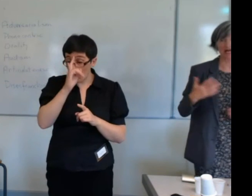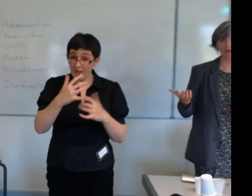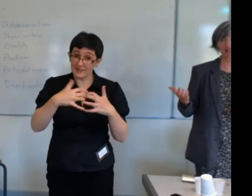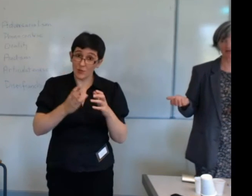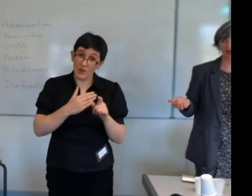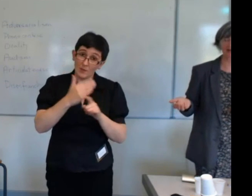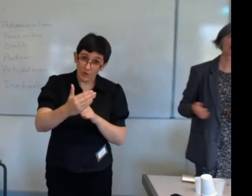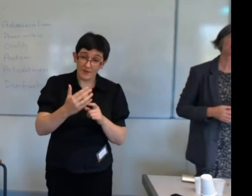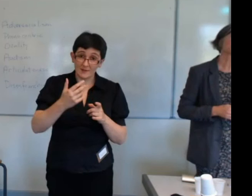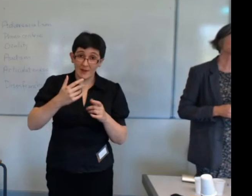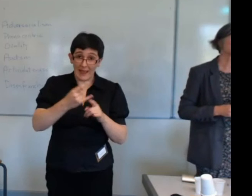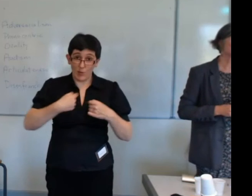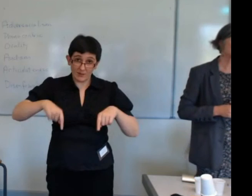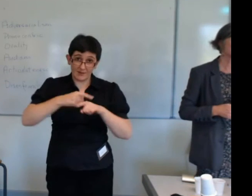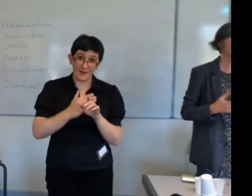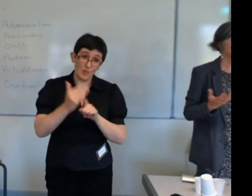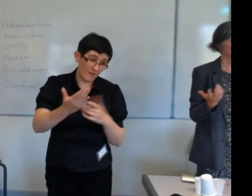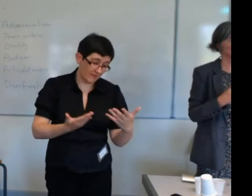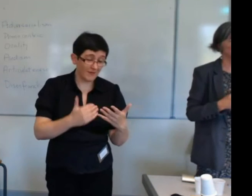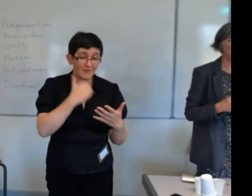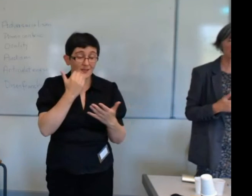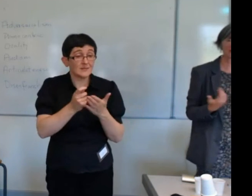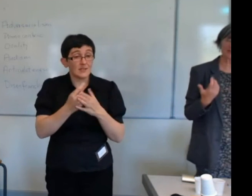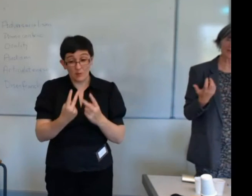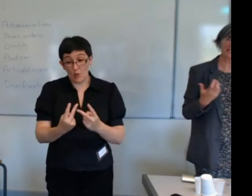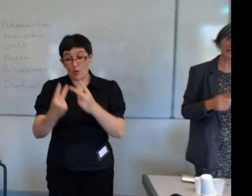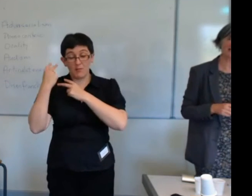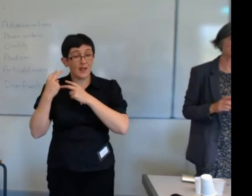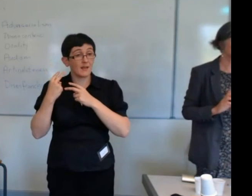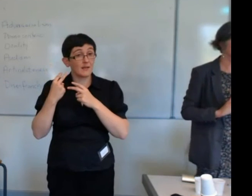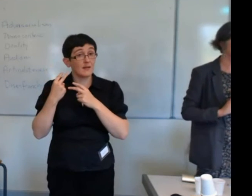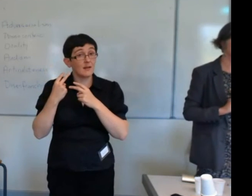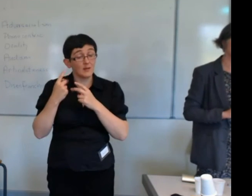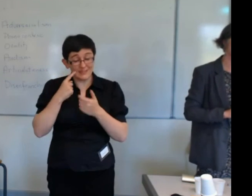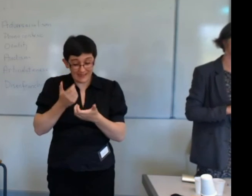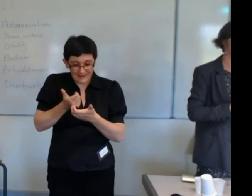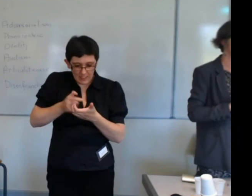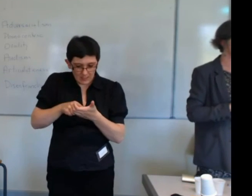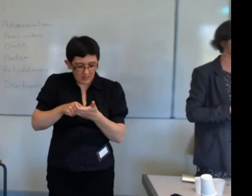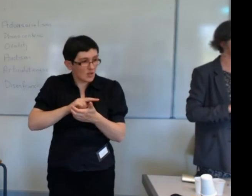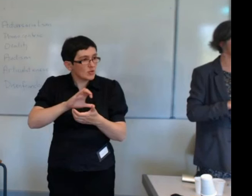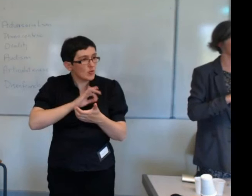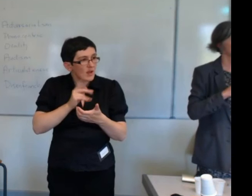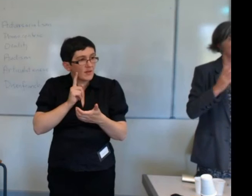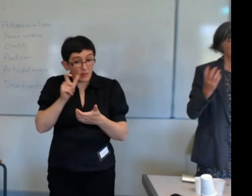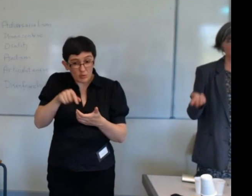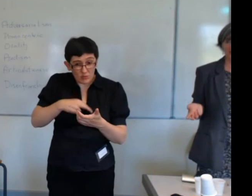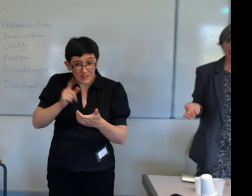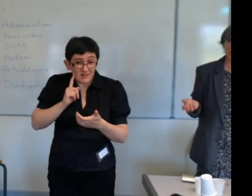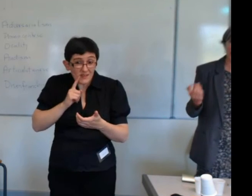help us getting better. Because sometimes, if you look back over some of the texts, it's not always obvious if somebody is deaf, if it's just somebody else